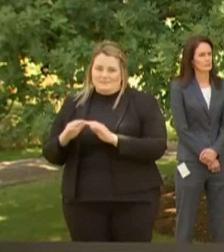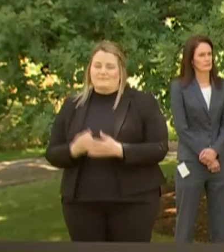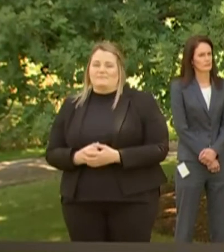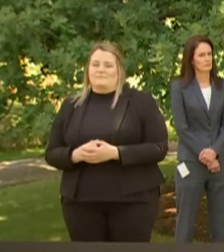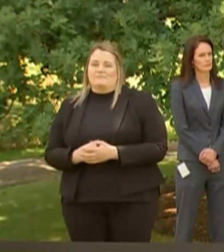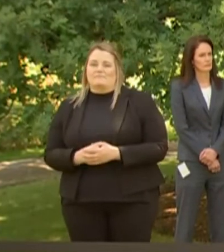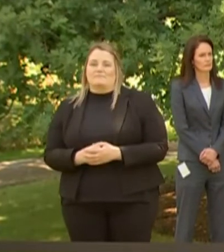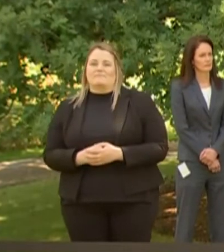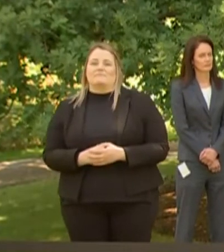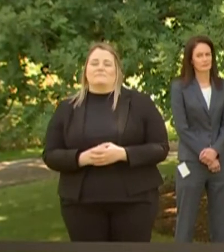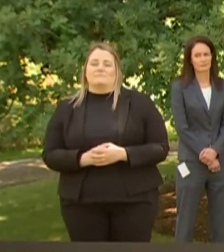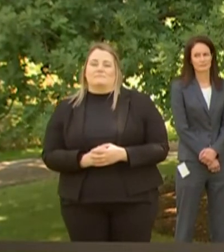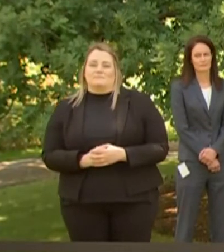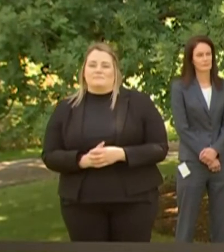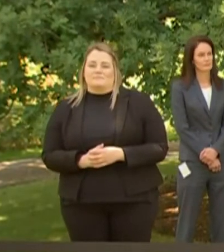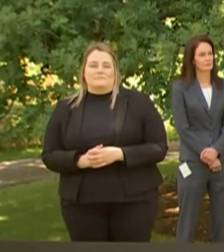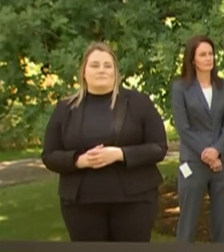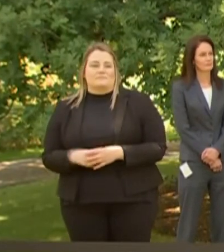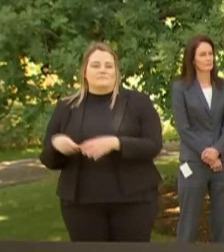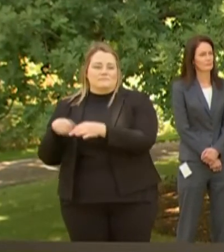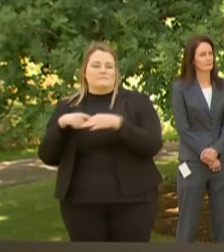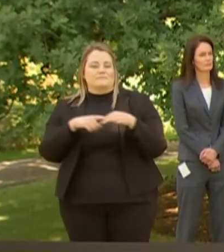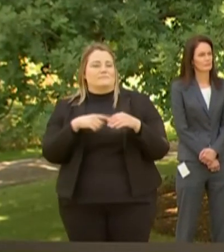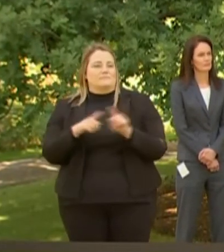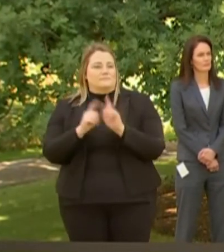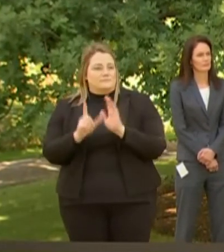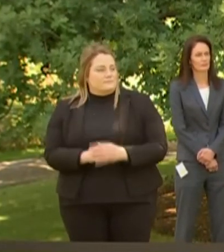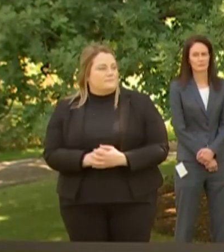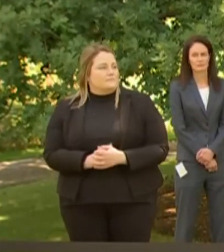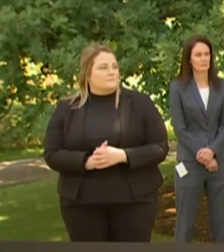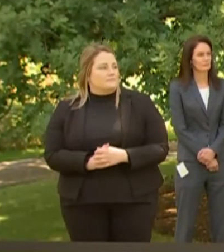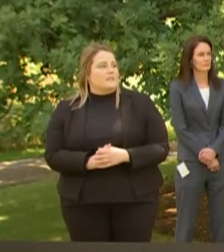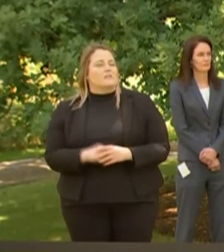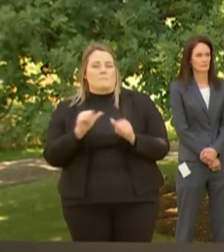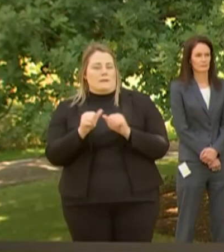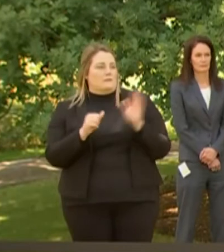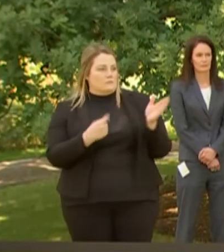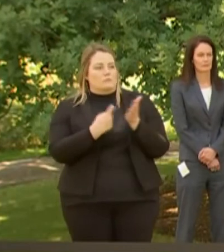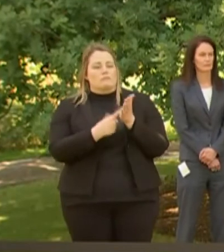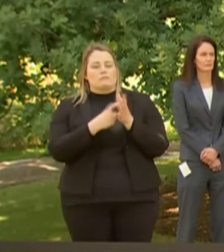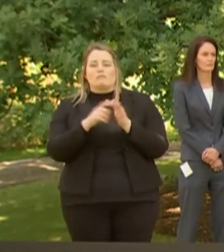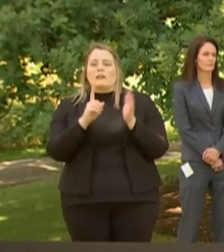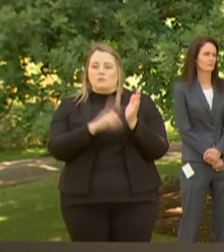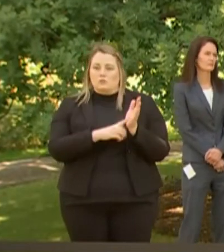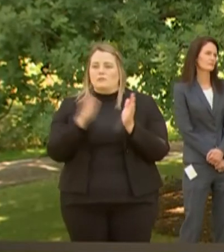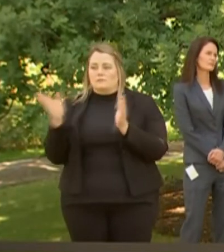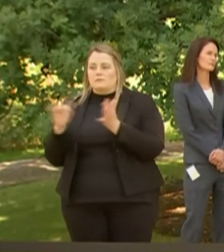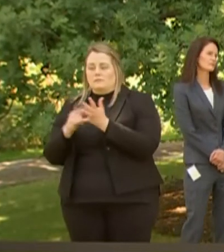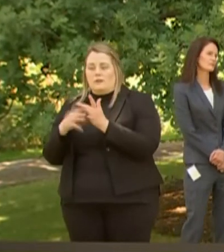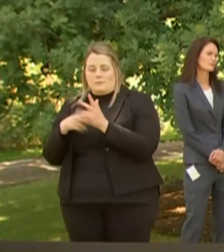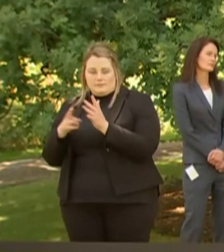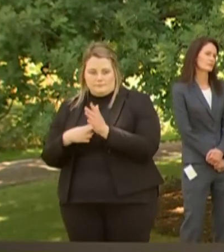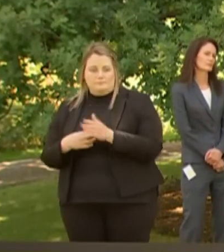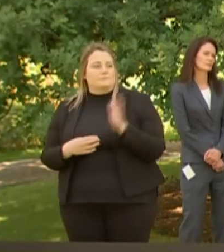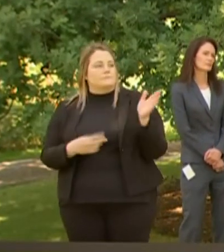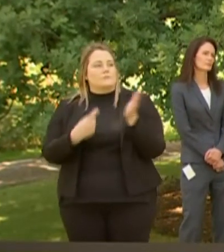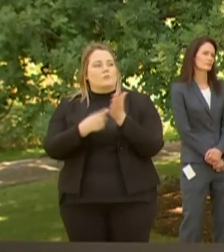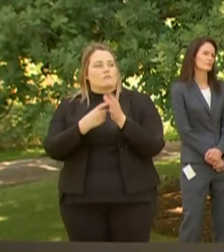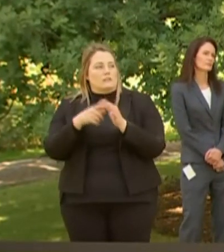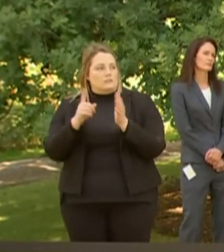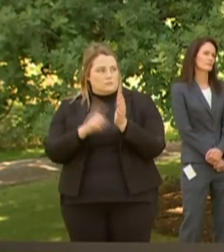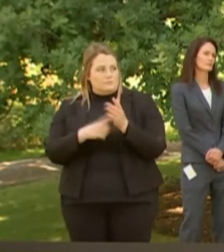National Cabinet table. This was initially the responsibility of... Let's go Rachel and then we'll go to Simon. This was initially the responsibility of the